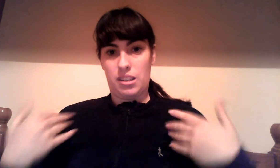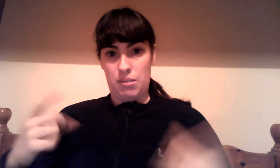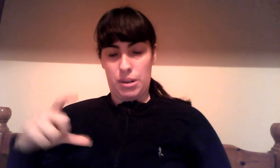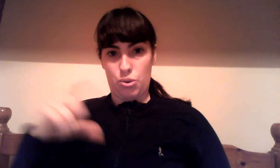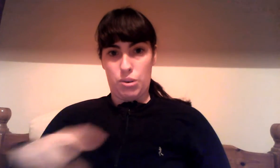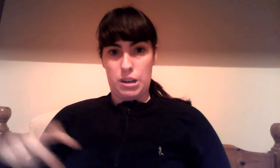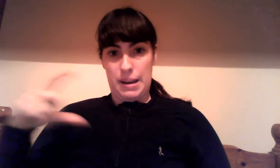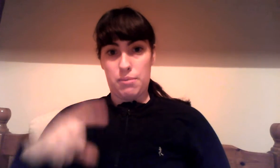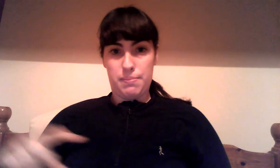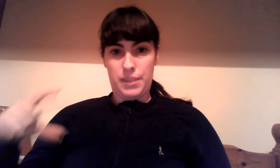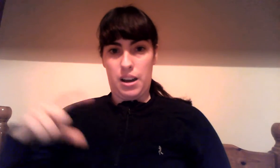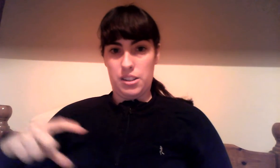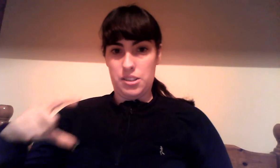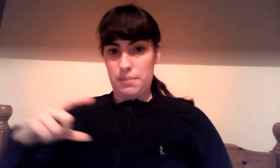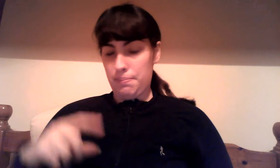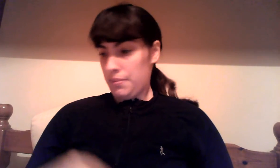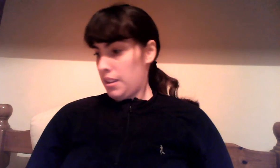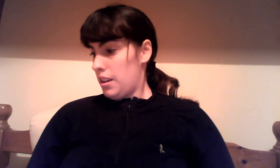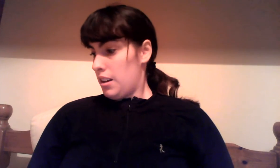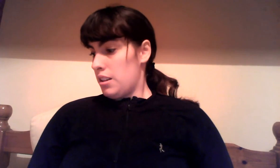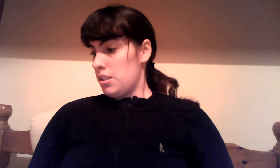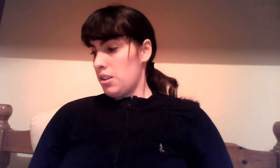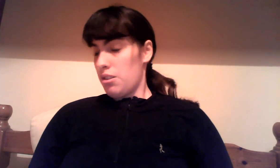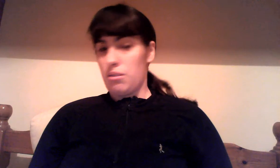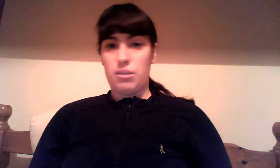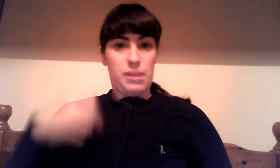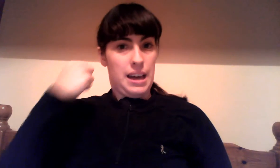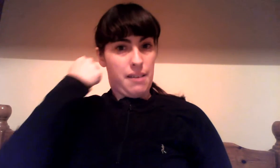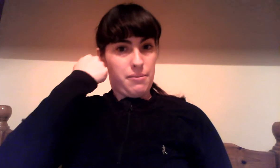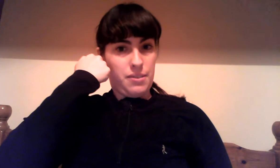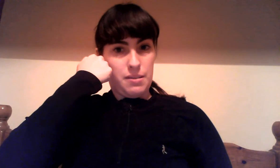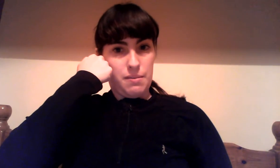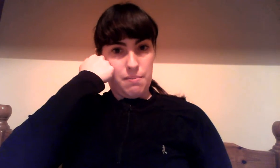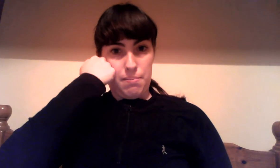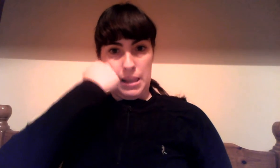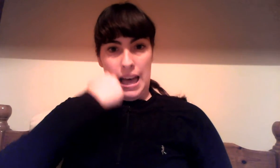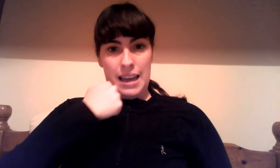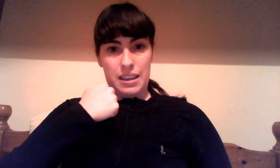when you're talking about colours. So we have black,